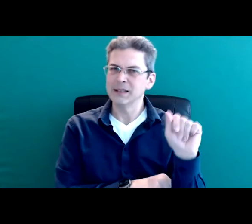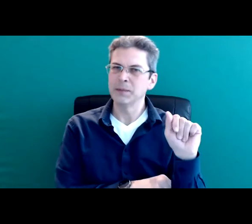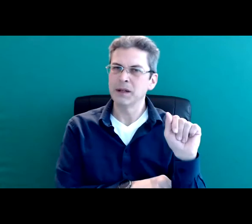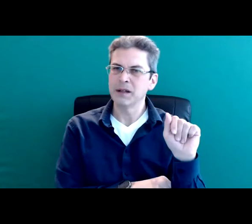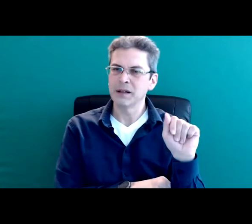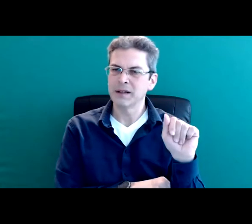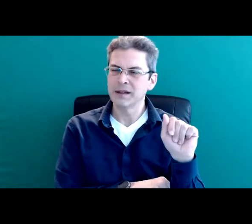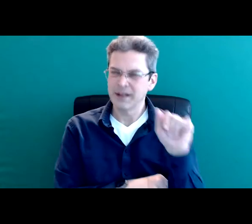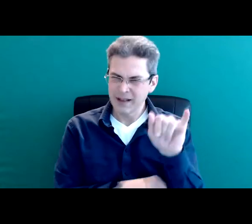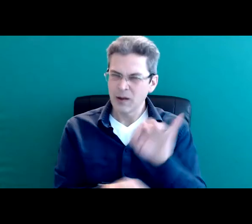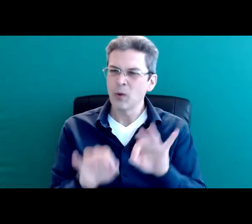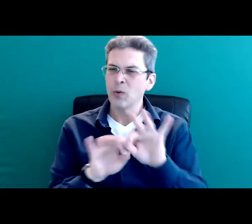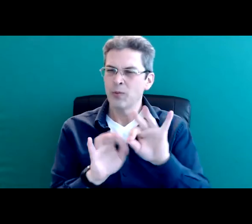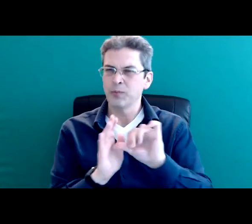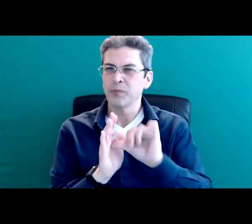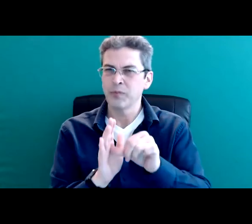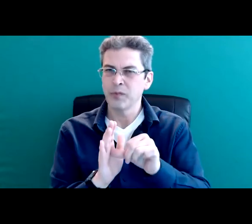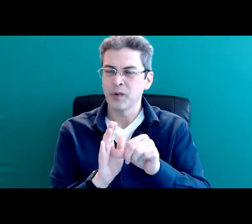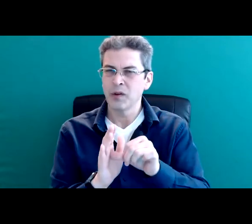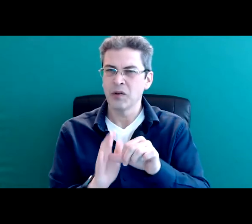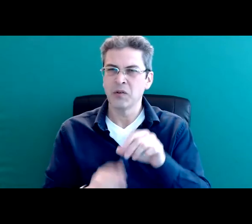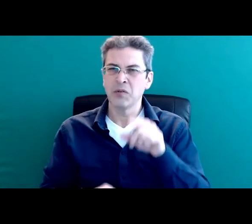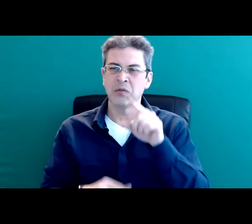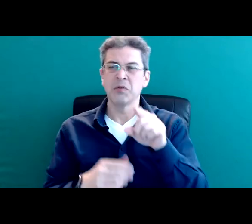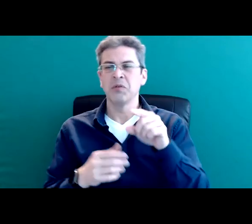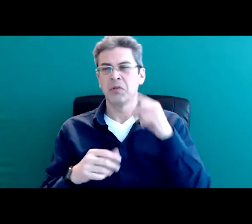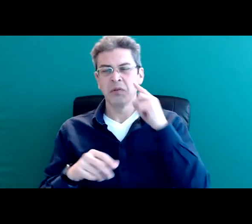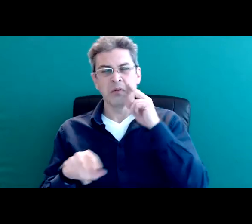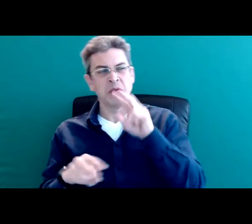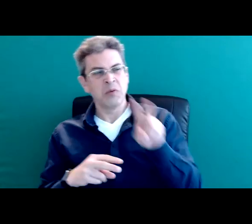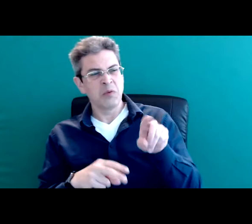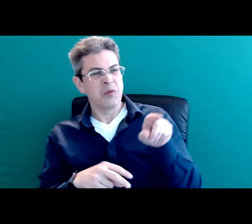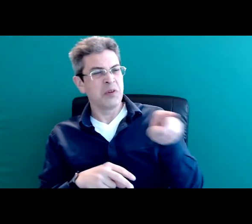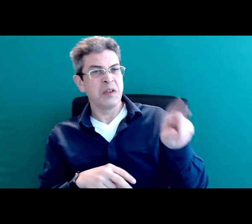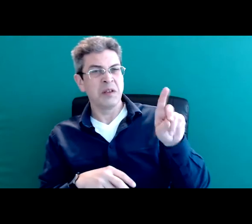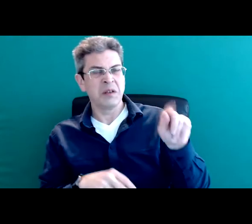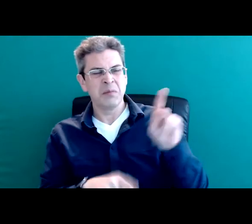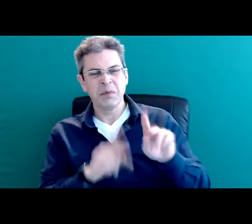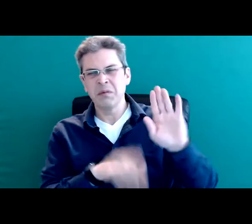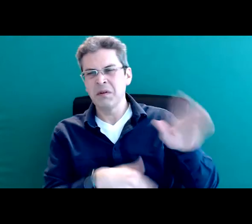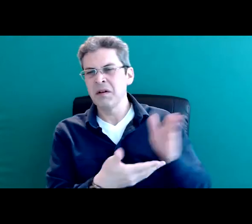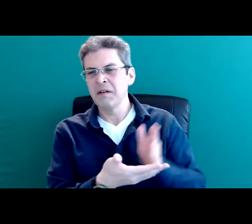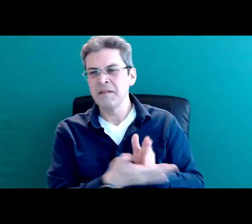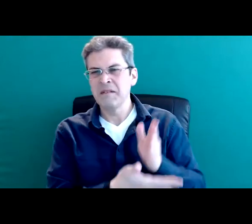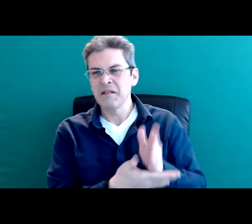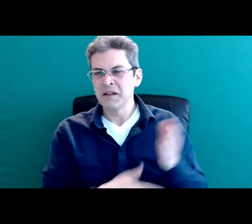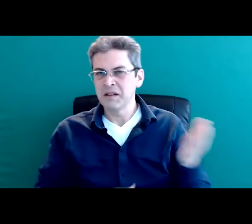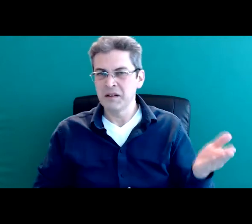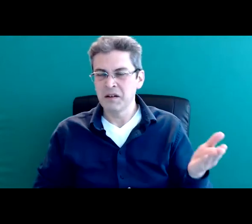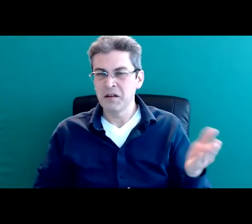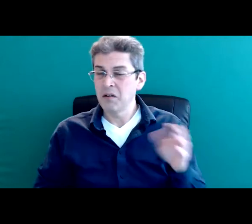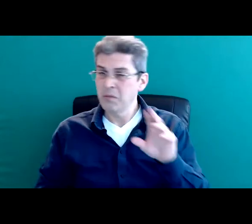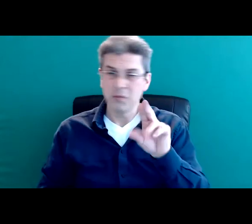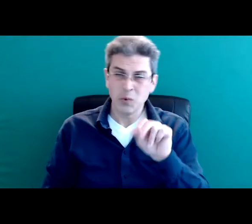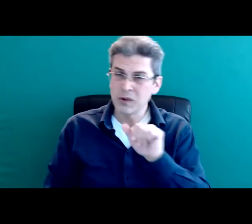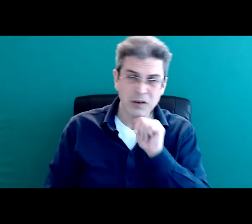says that this is fine for them. The truth is disabled people don't just die. We have a system that